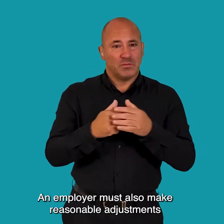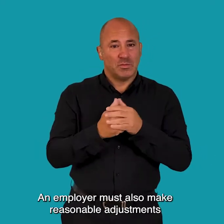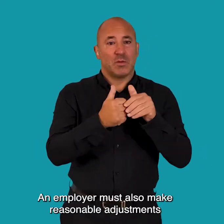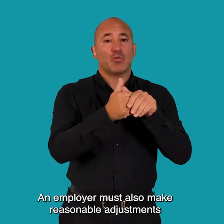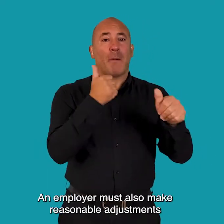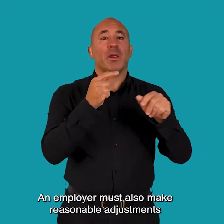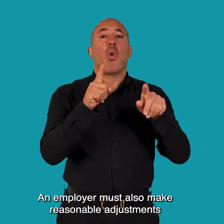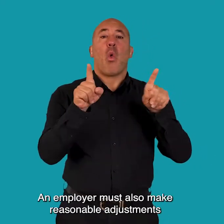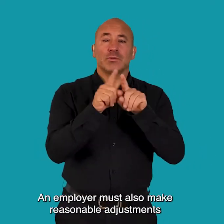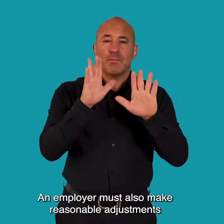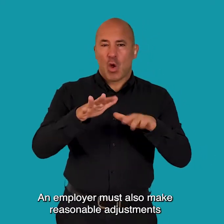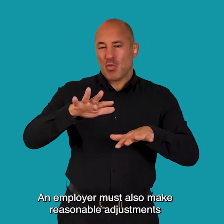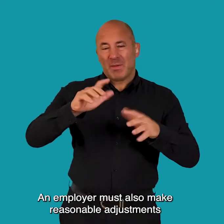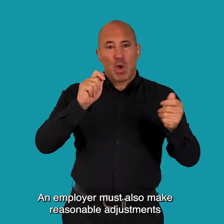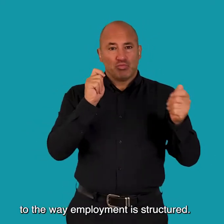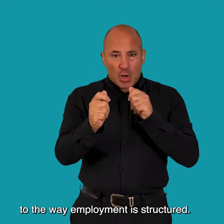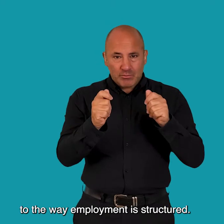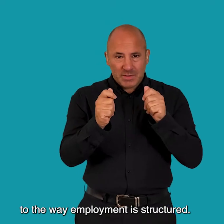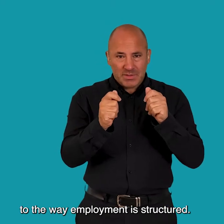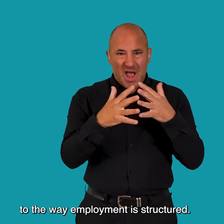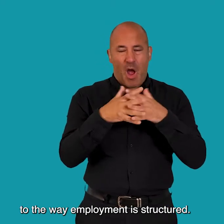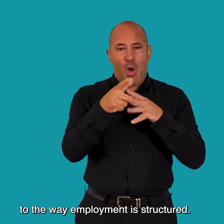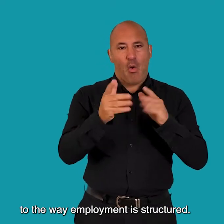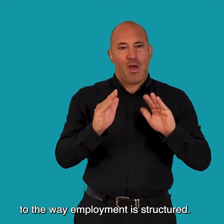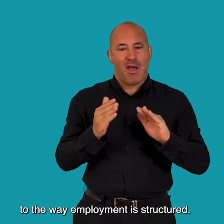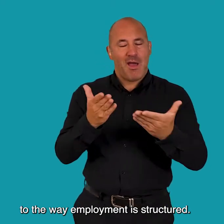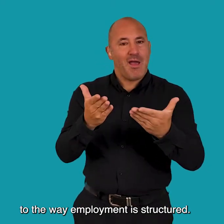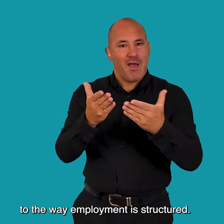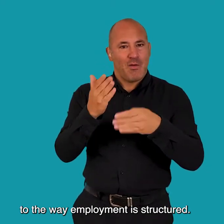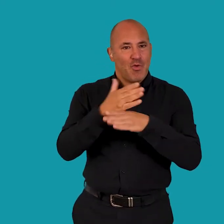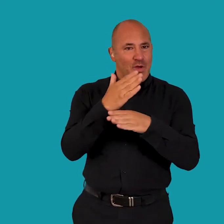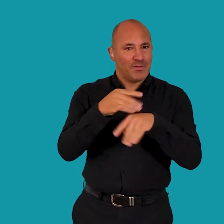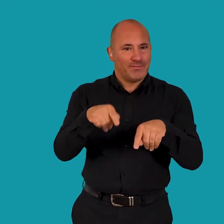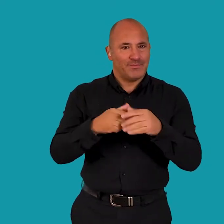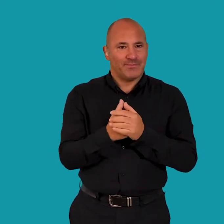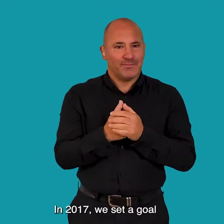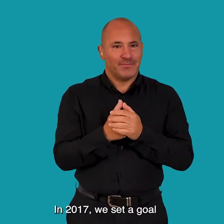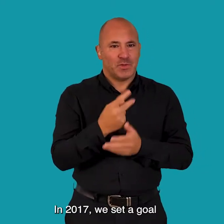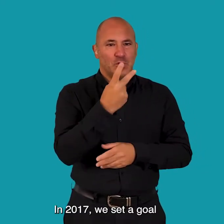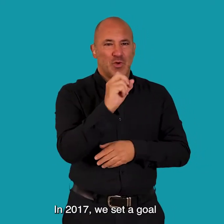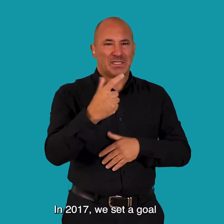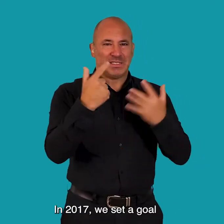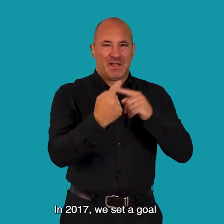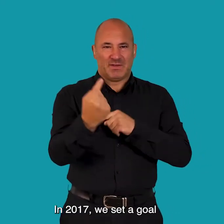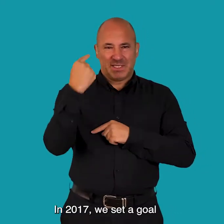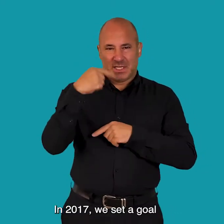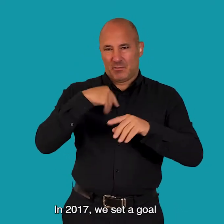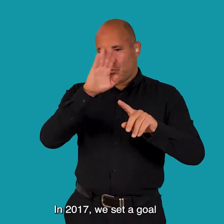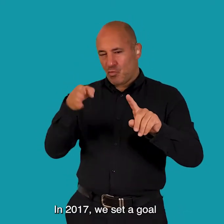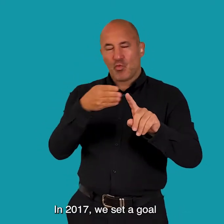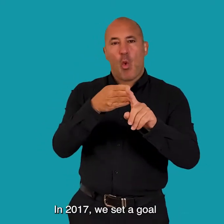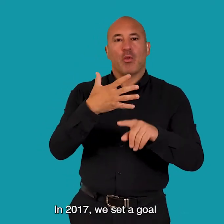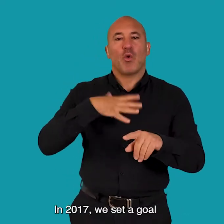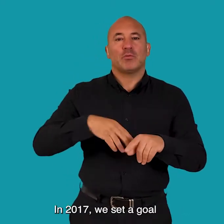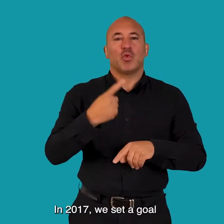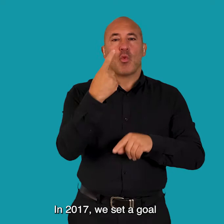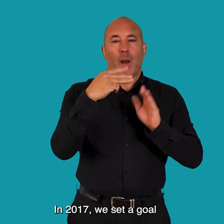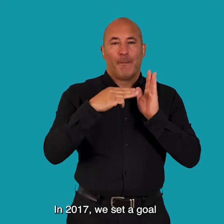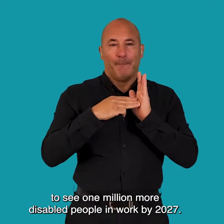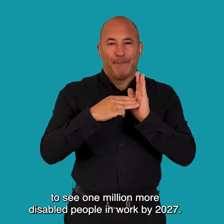make reasonable adjustments to the way employment is structured. In 2017, we set a goal to see